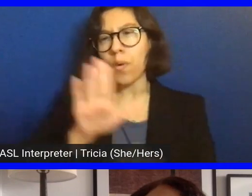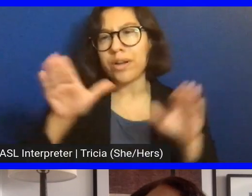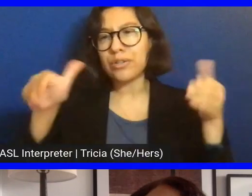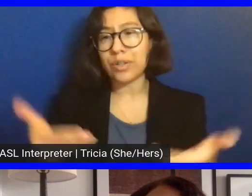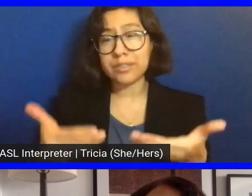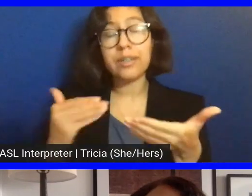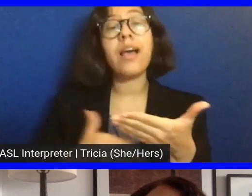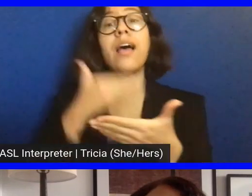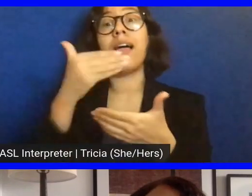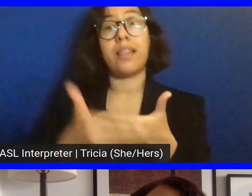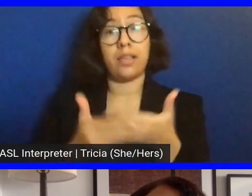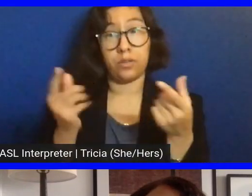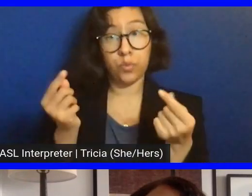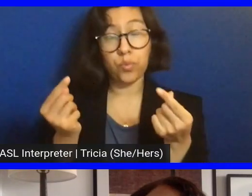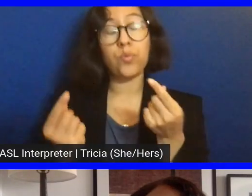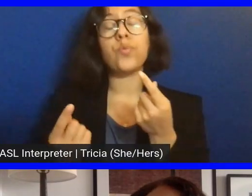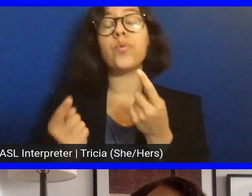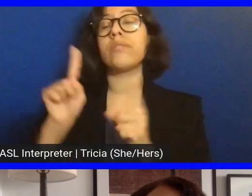can get into some questions